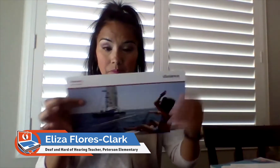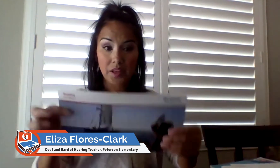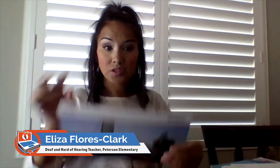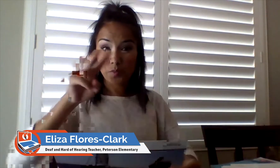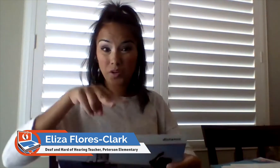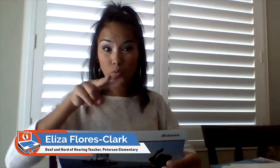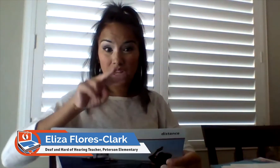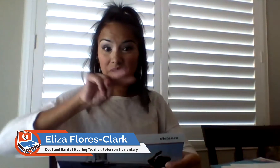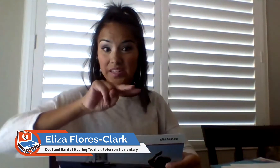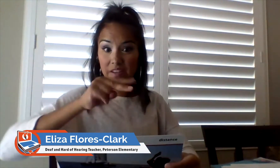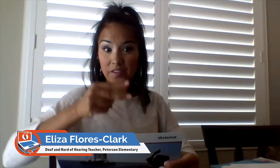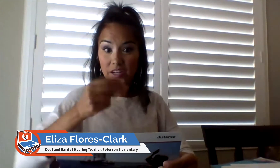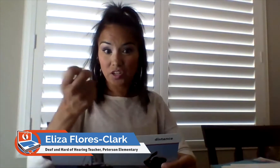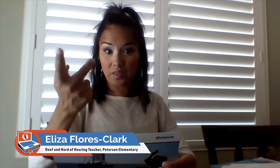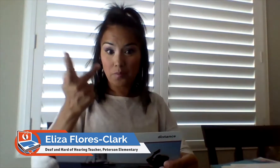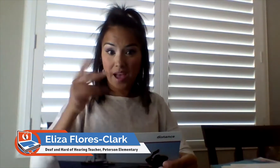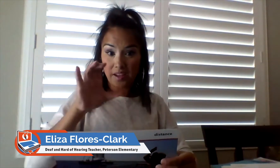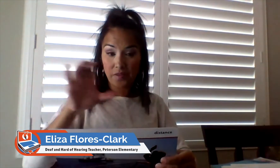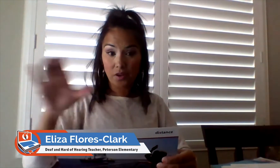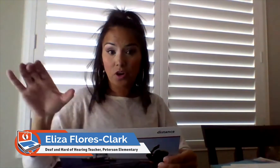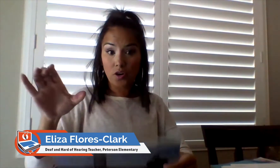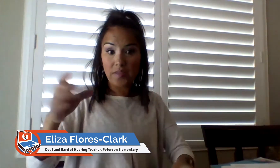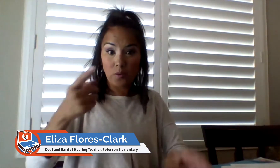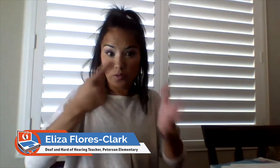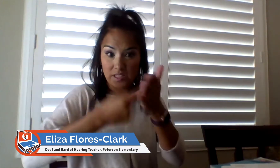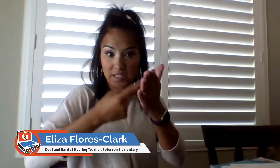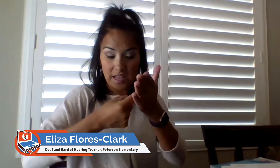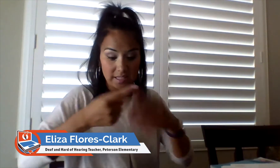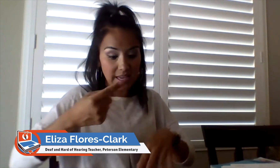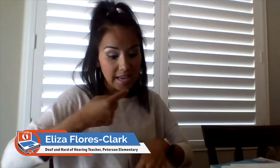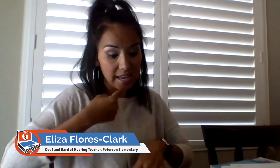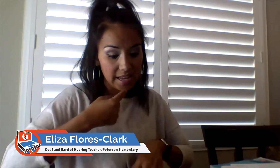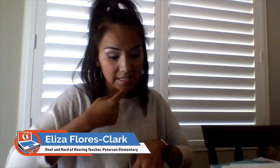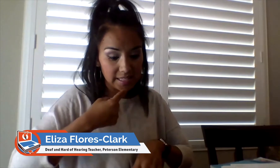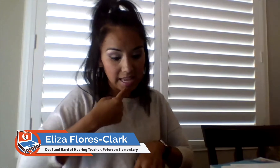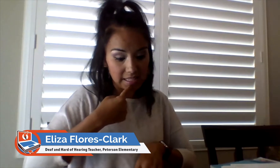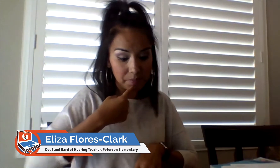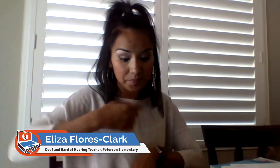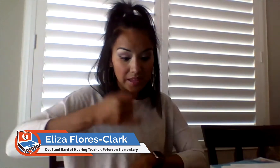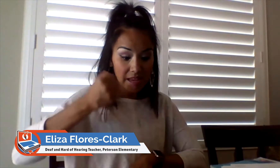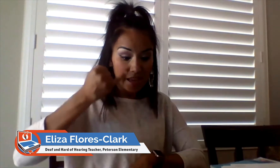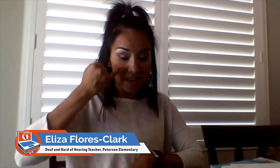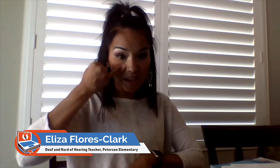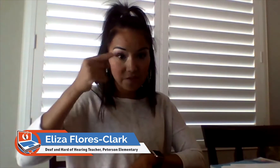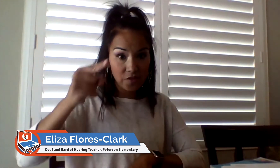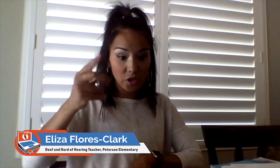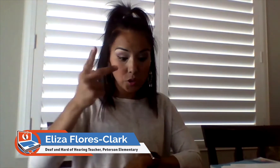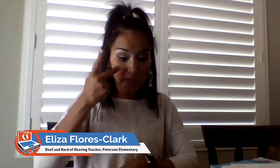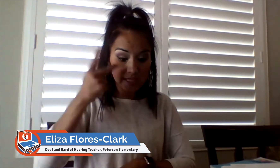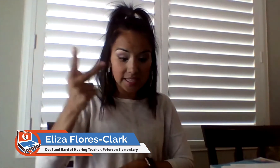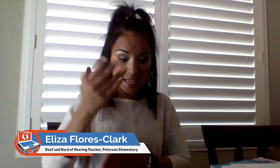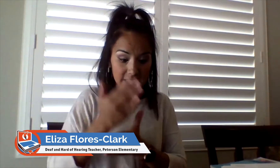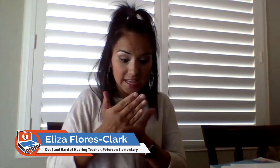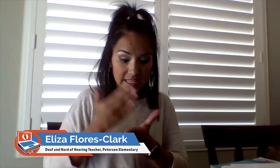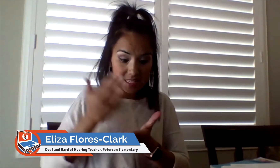So I'm going to read the definition on the back of the card, and then we'll discuss it. It says, if you see